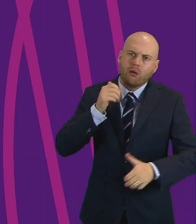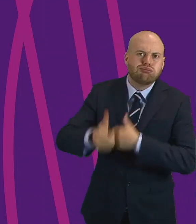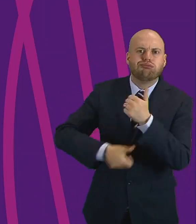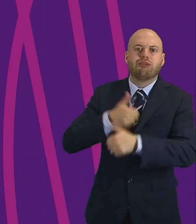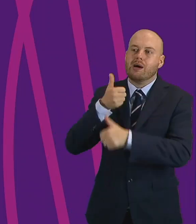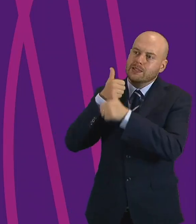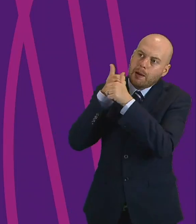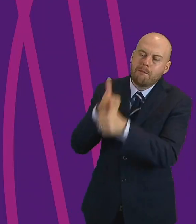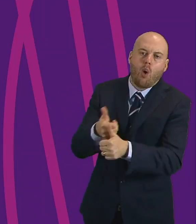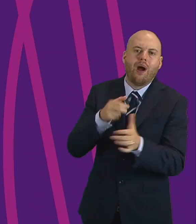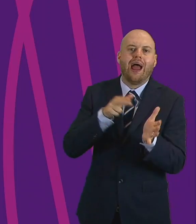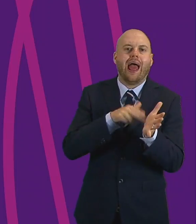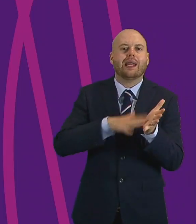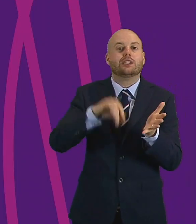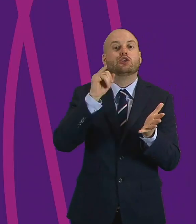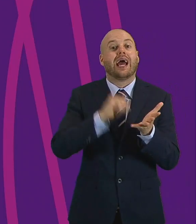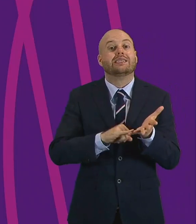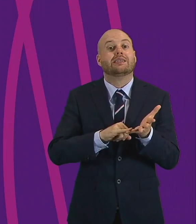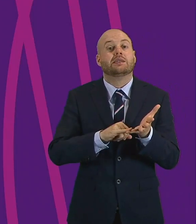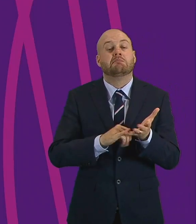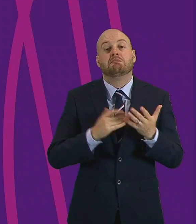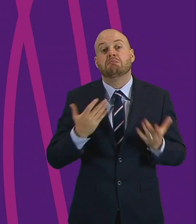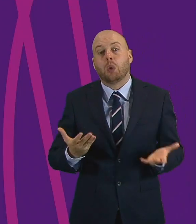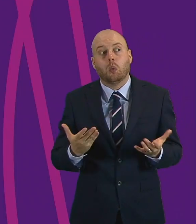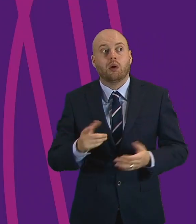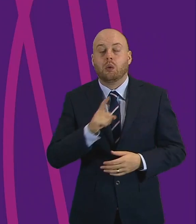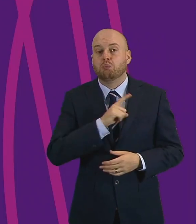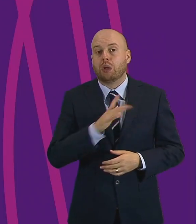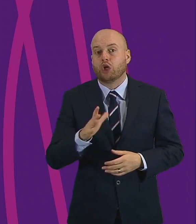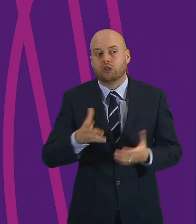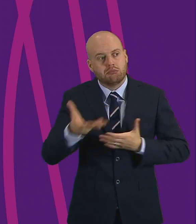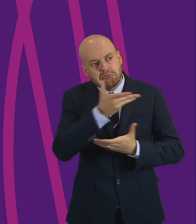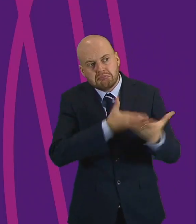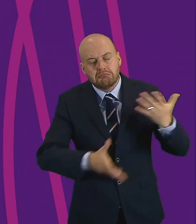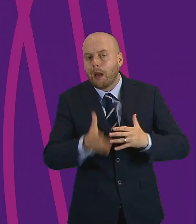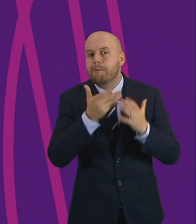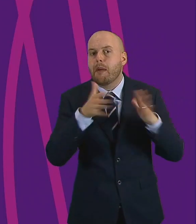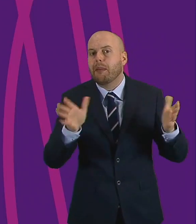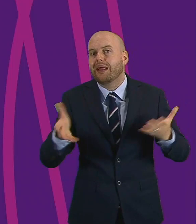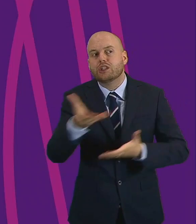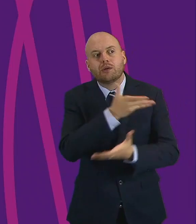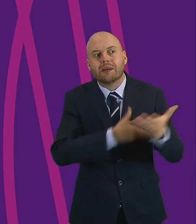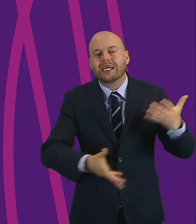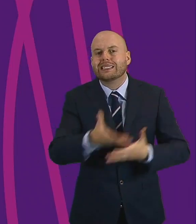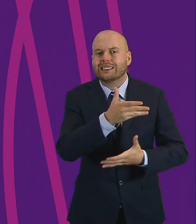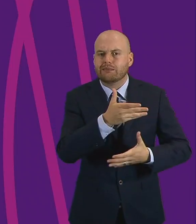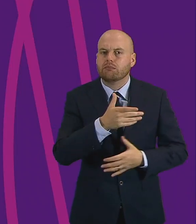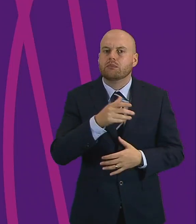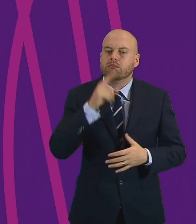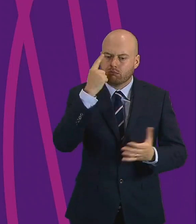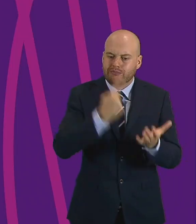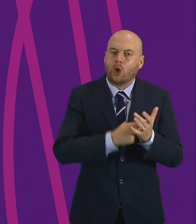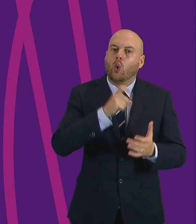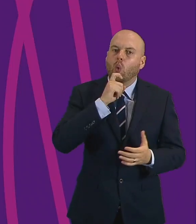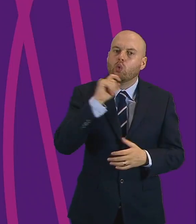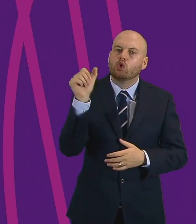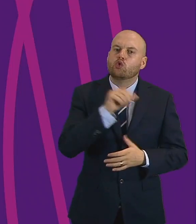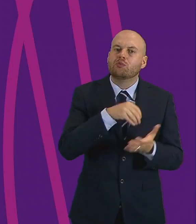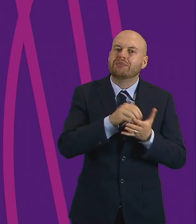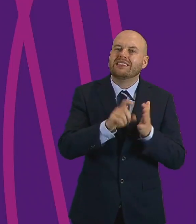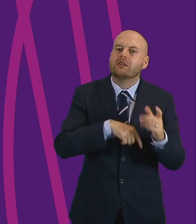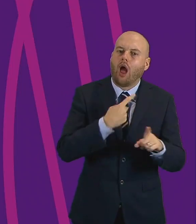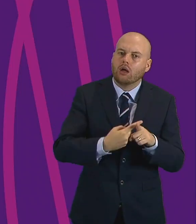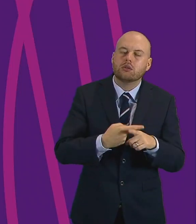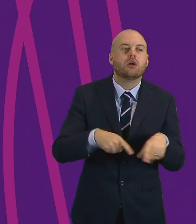for a public debate about who should pay tax and how much they should contribute. And that leads me to my final main